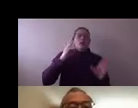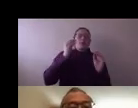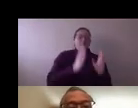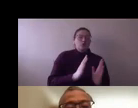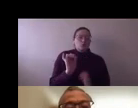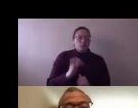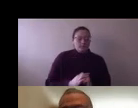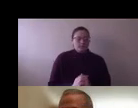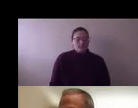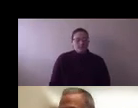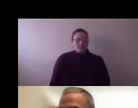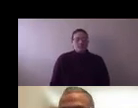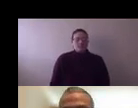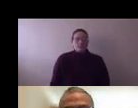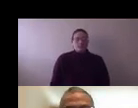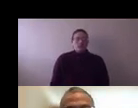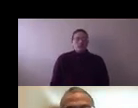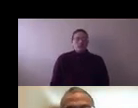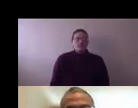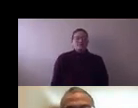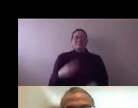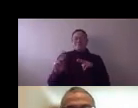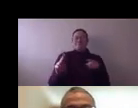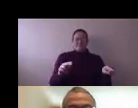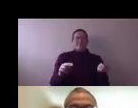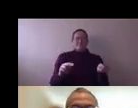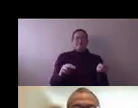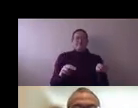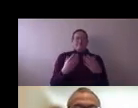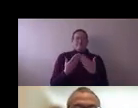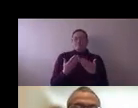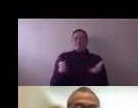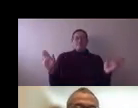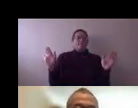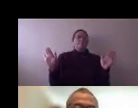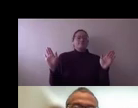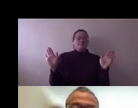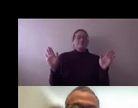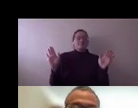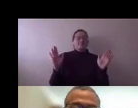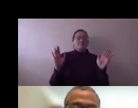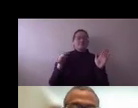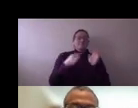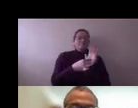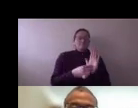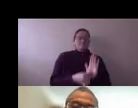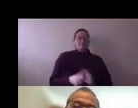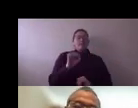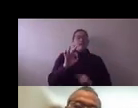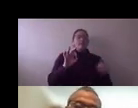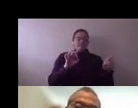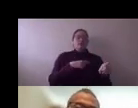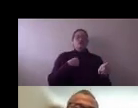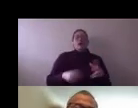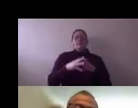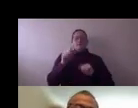So just very briefly, the kind of broad characteristics of Chinese American scientists. We can think of